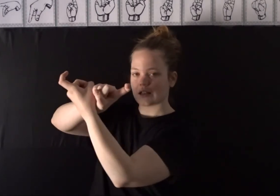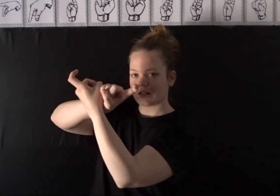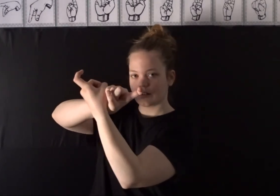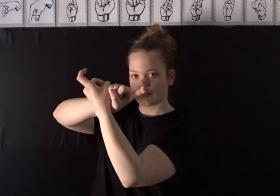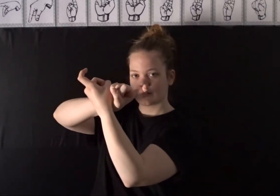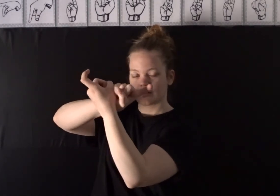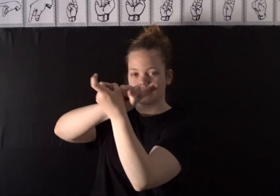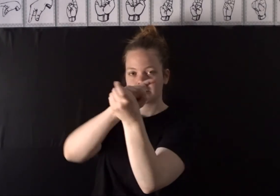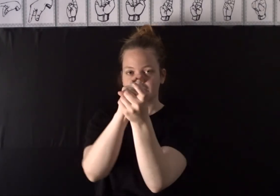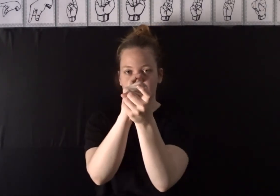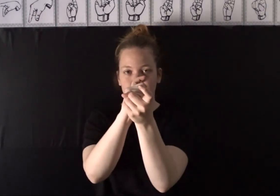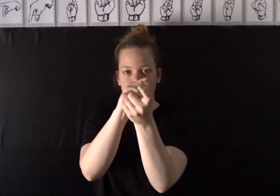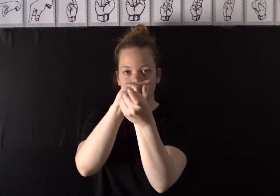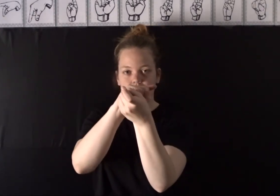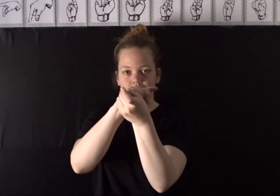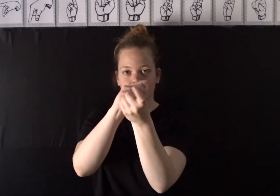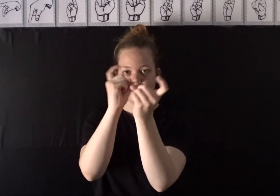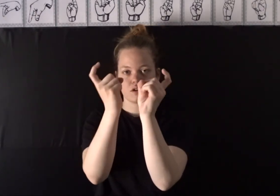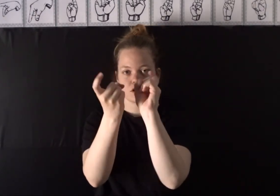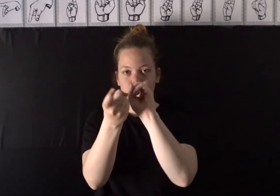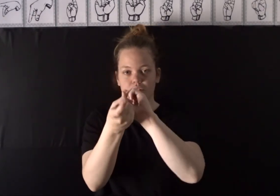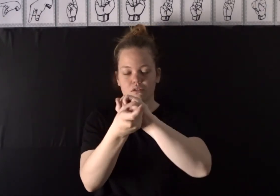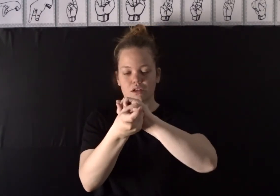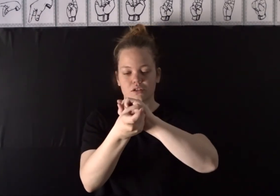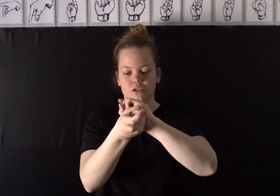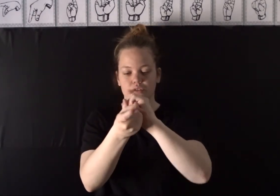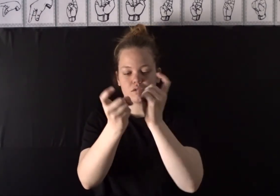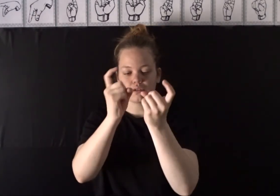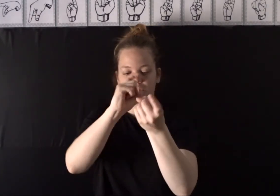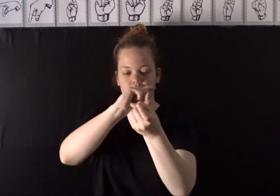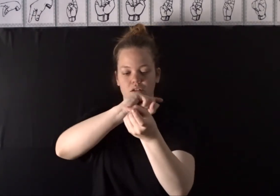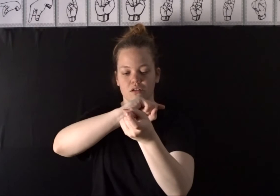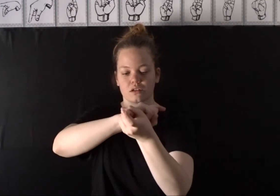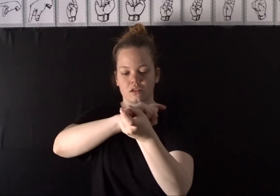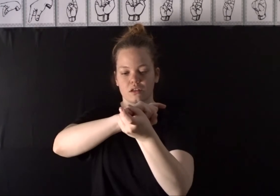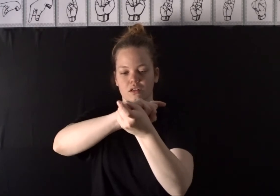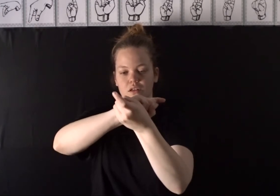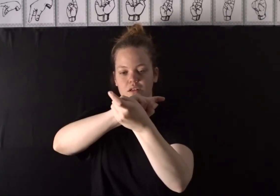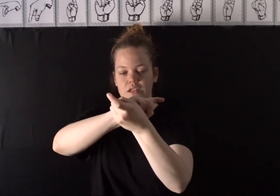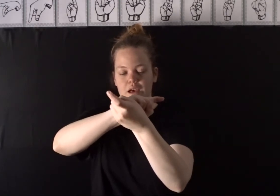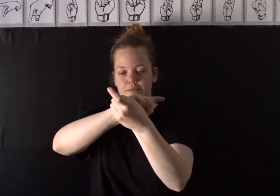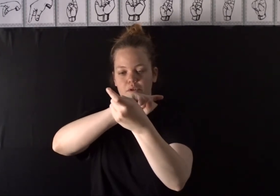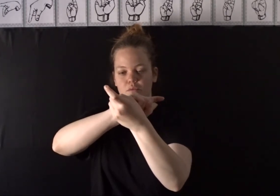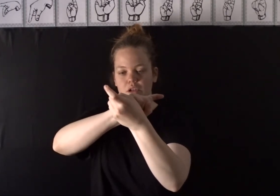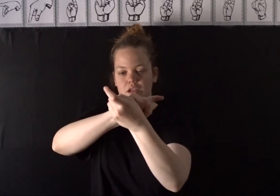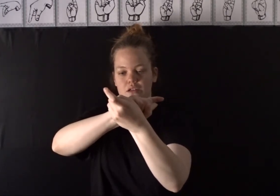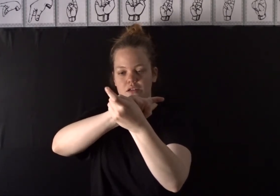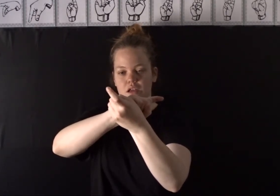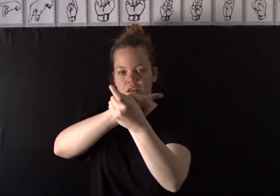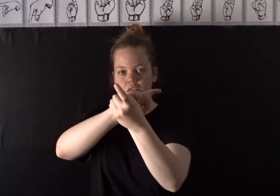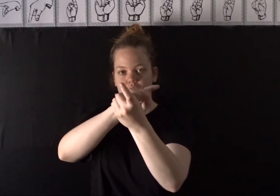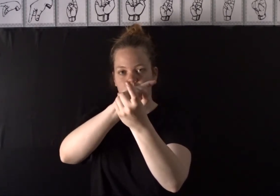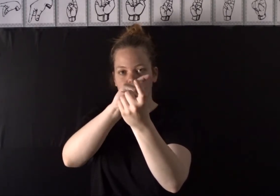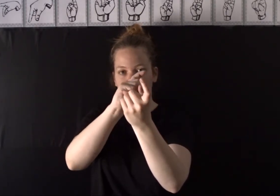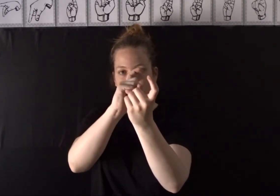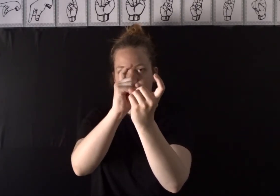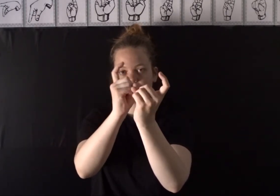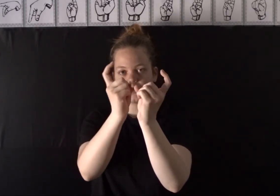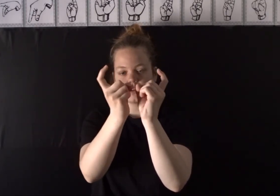together. And you are just going to tap on one end and then rotate your